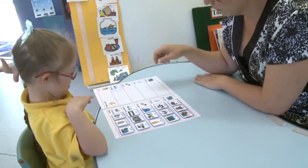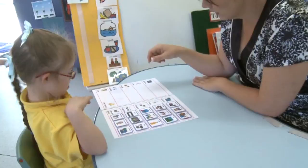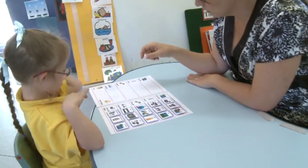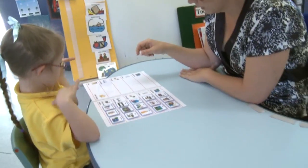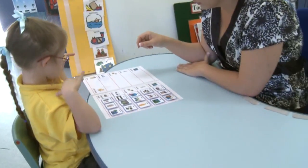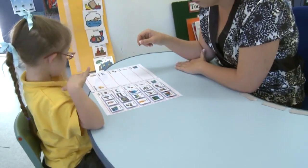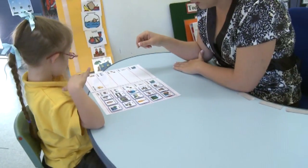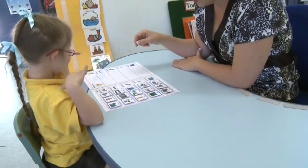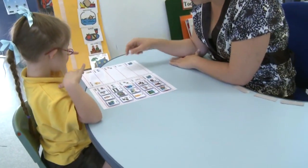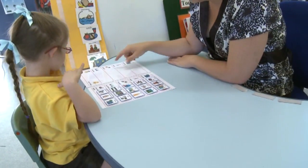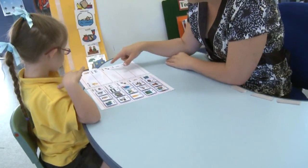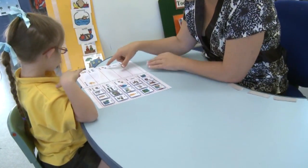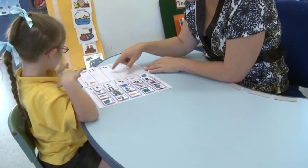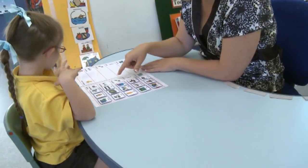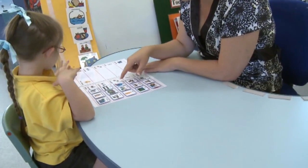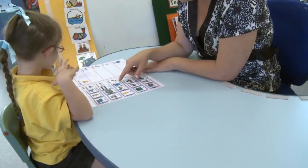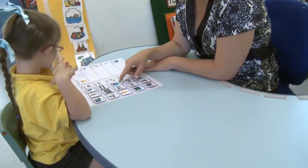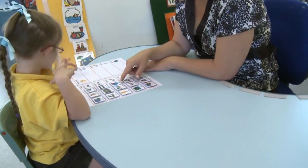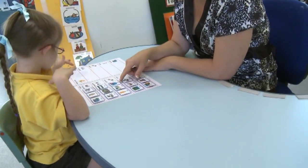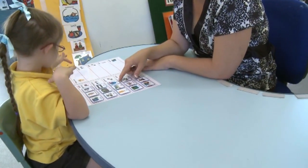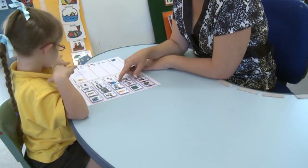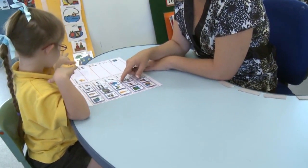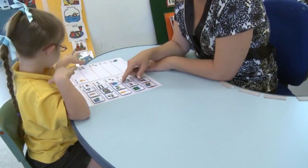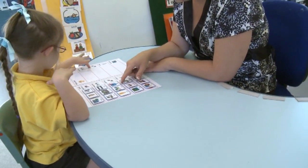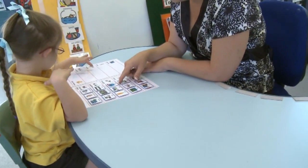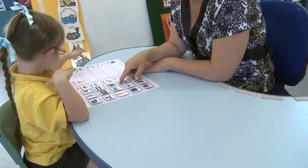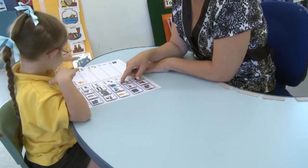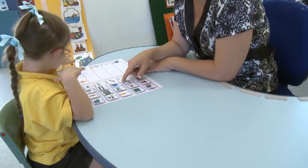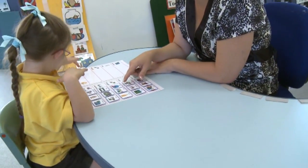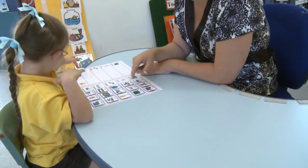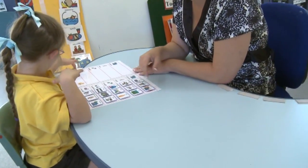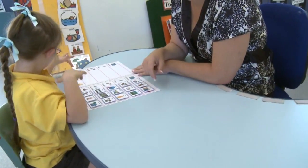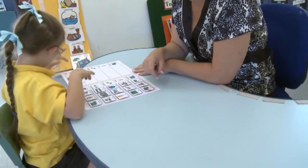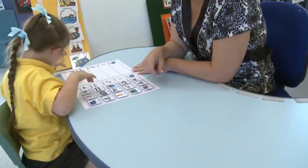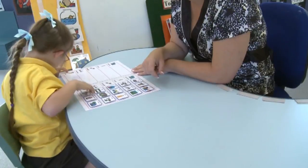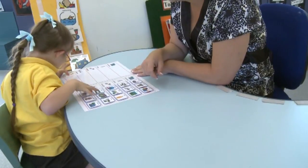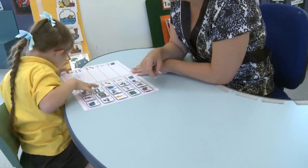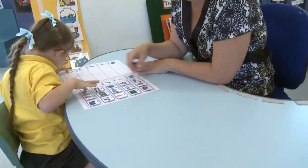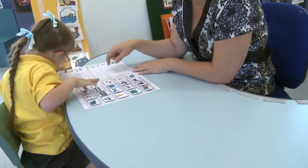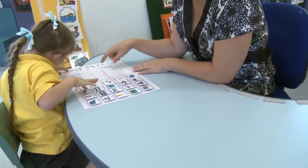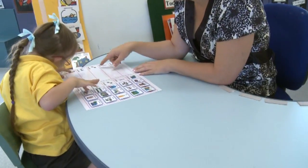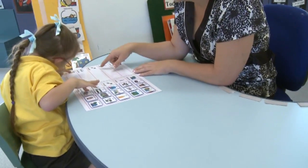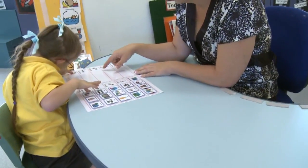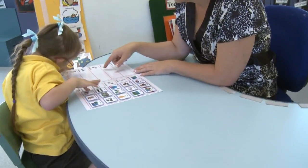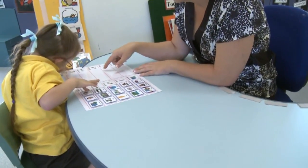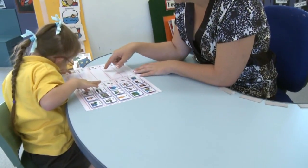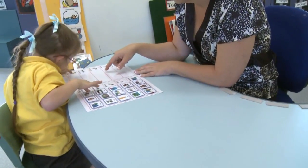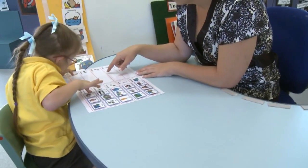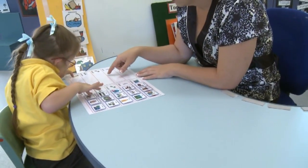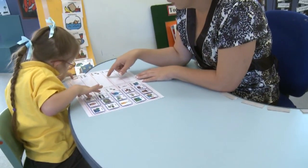when you went to the park, what did you wear? What did you wear at the park? By basing the information on